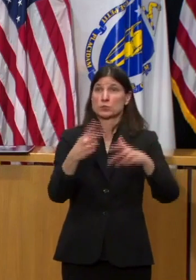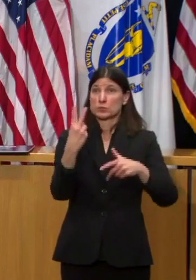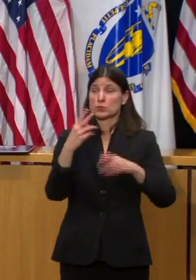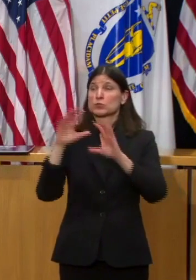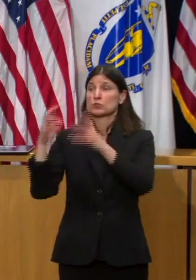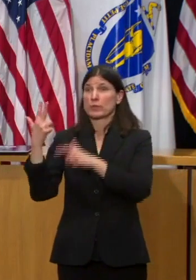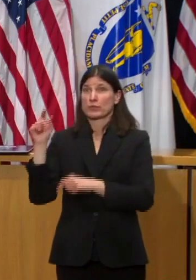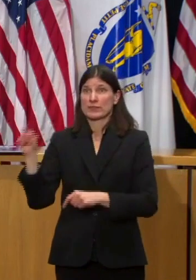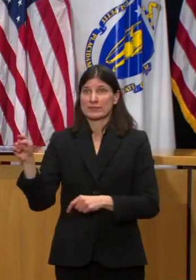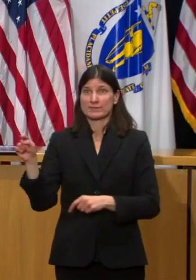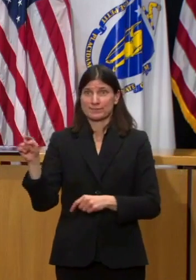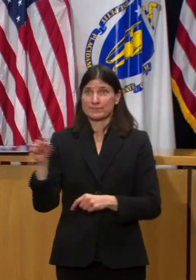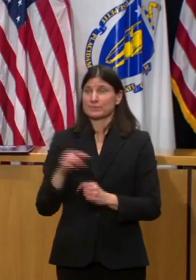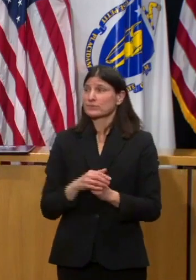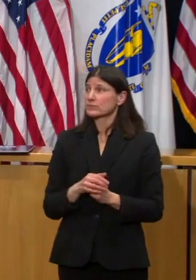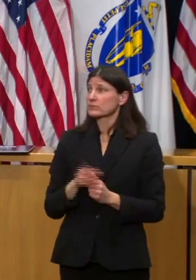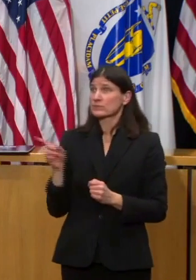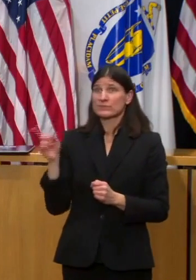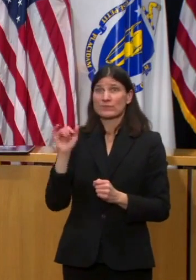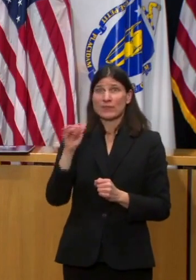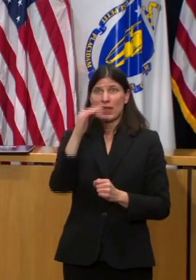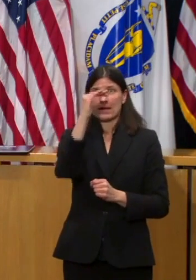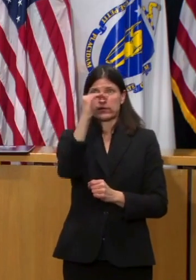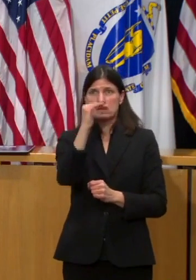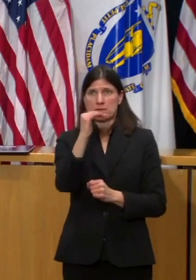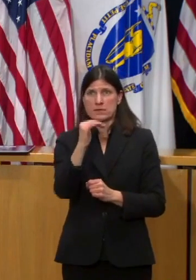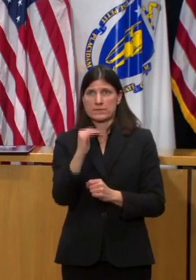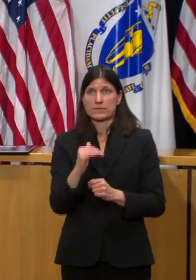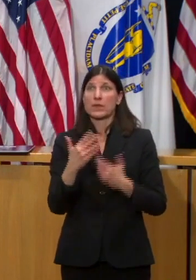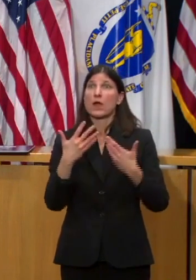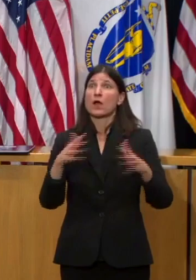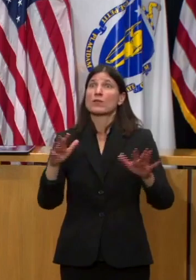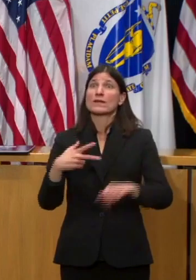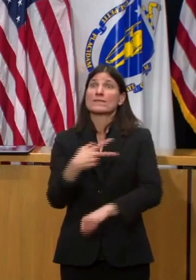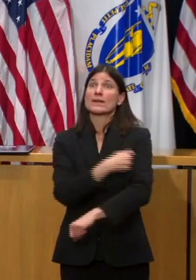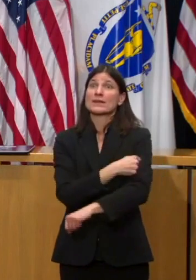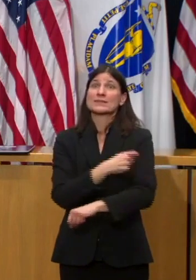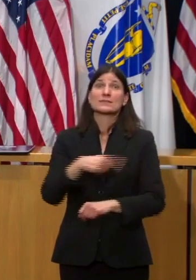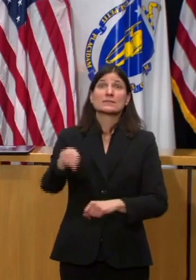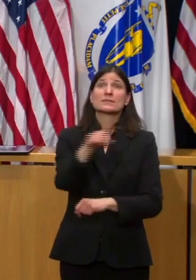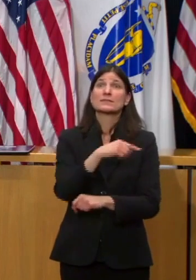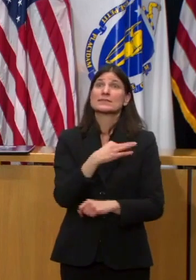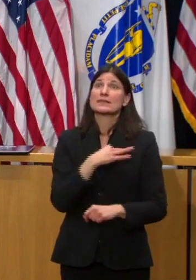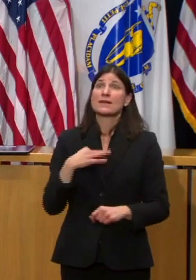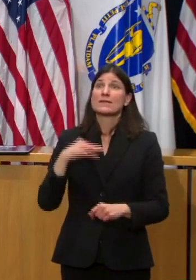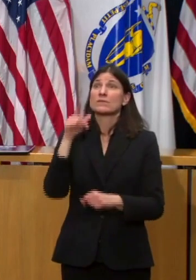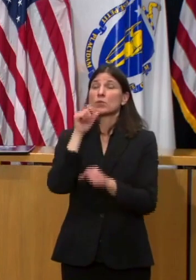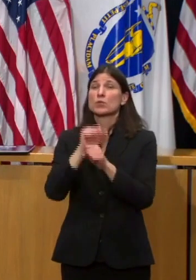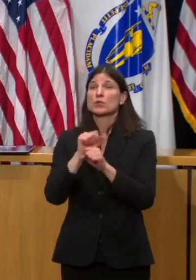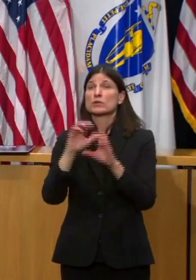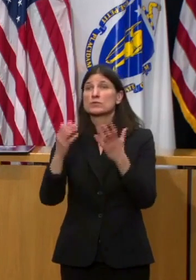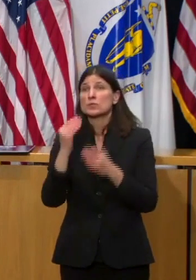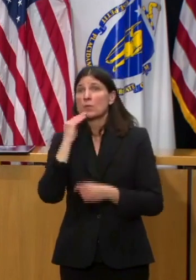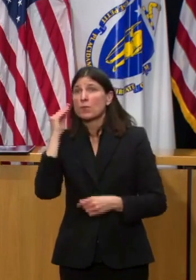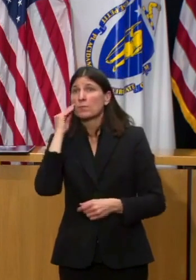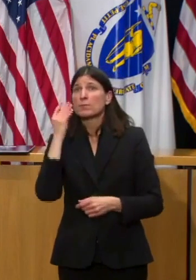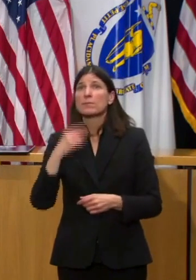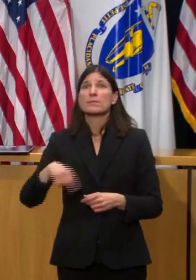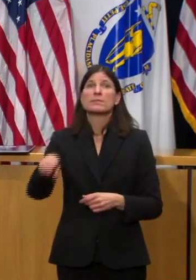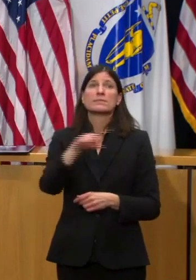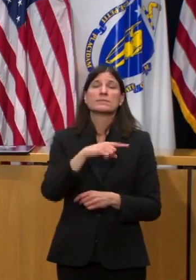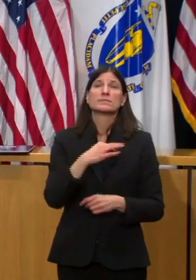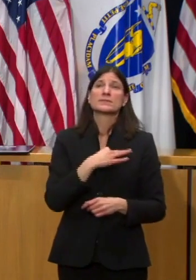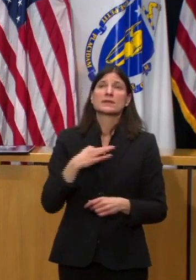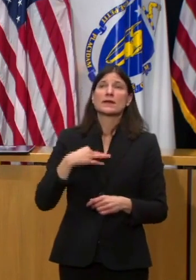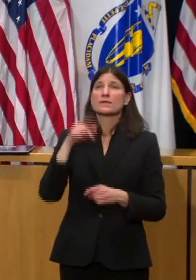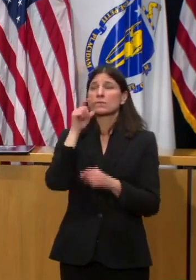congregate care and, you know, folks with mental health issues and developmental disabilities and homeless folks, you know, we've already vaccinated a